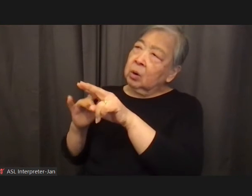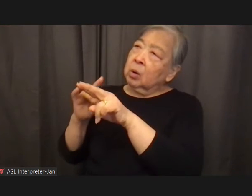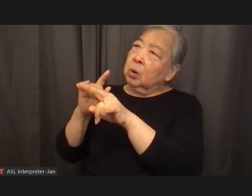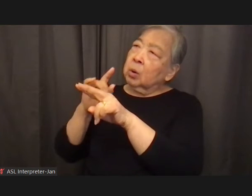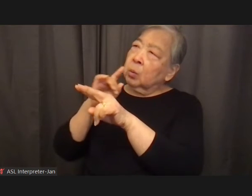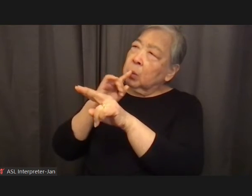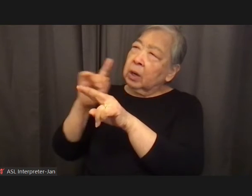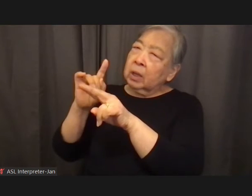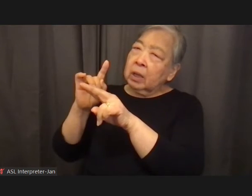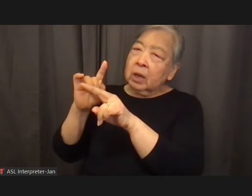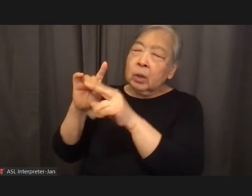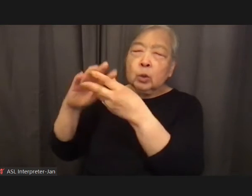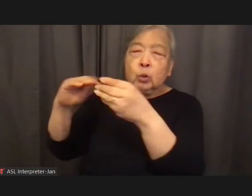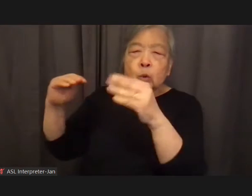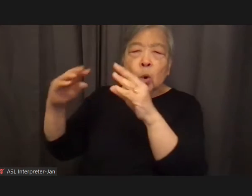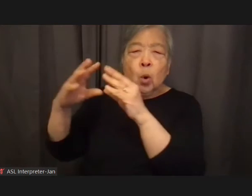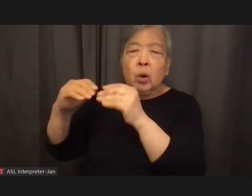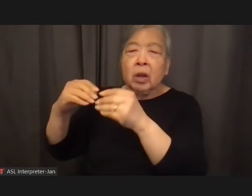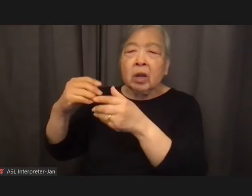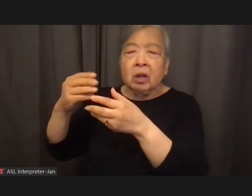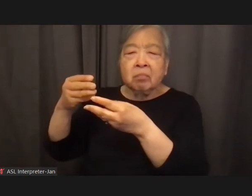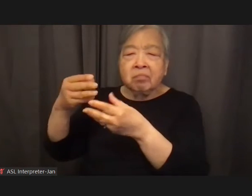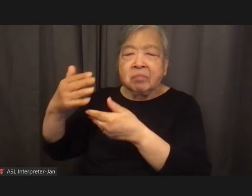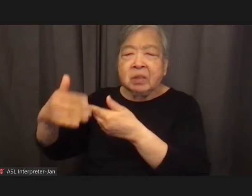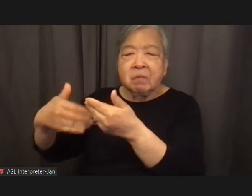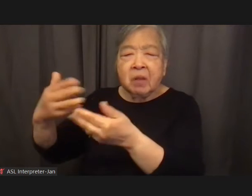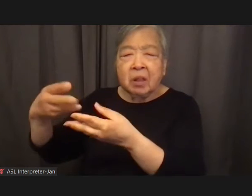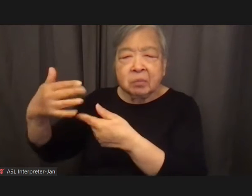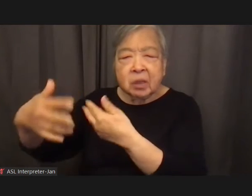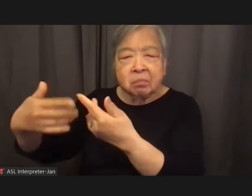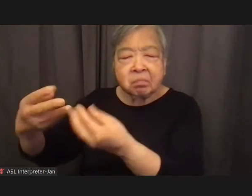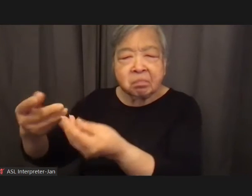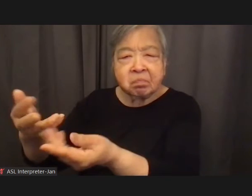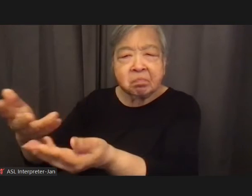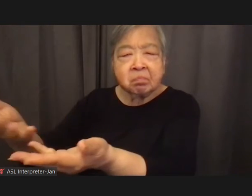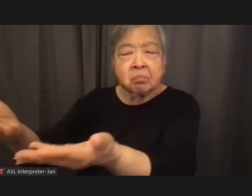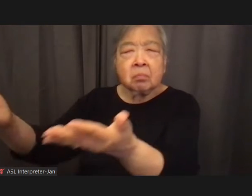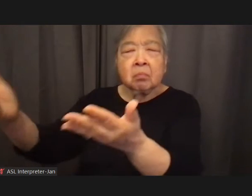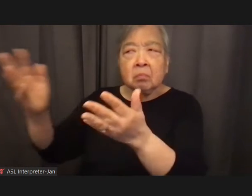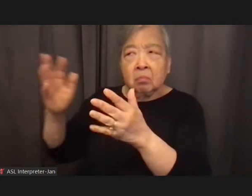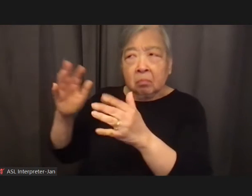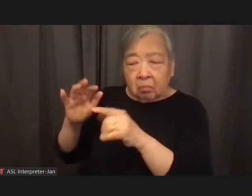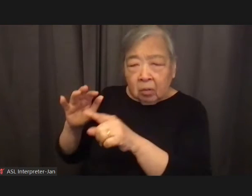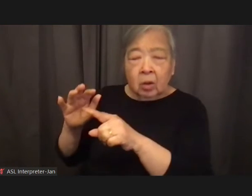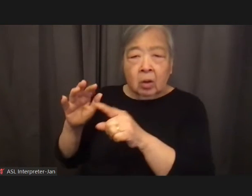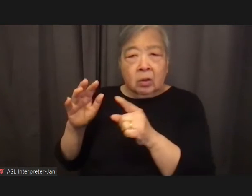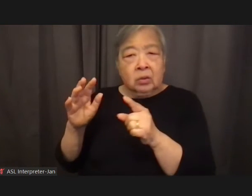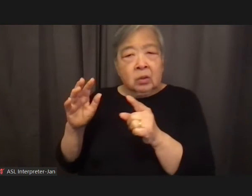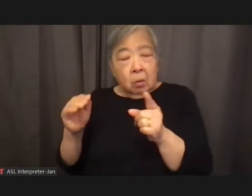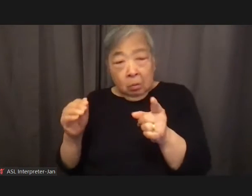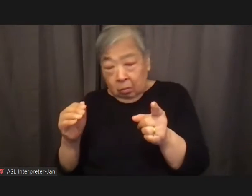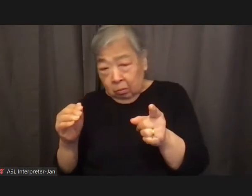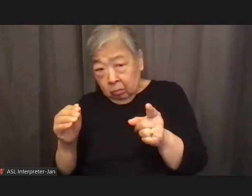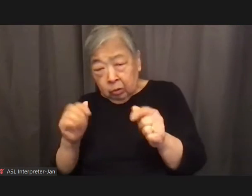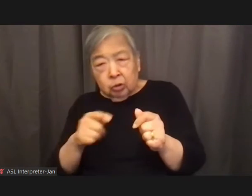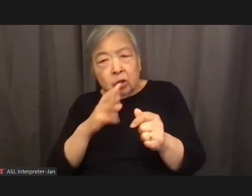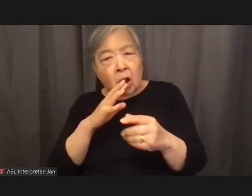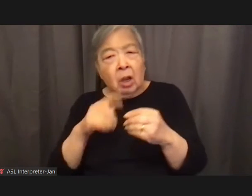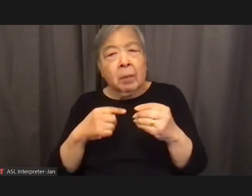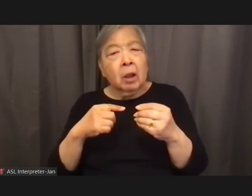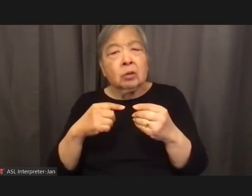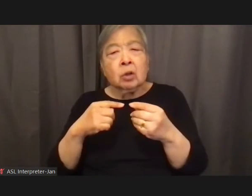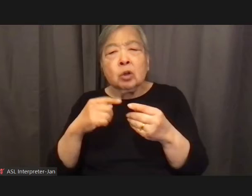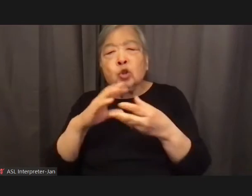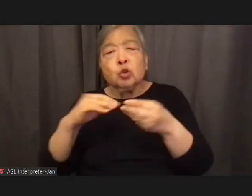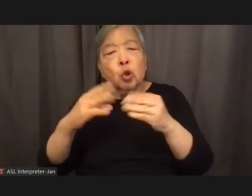of the camera. The story unfolds, you're discovering. And I wondered if you could talk about storytelling through film